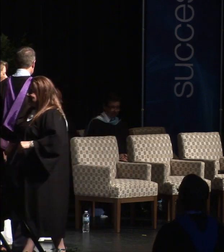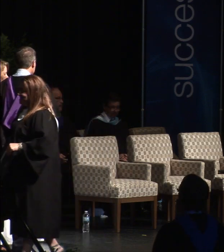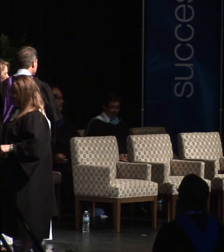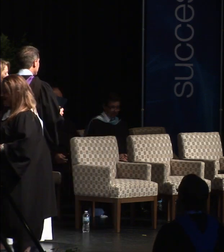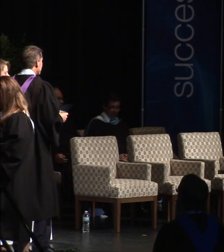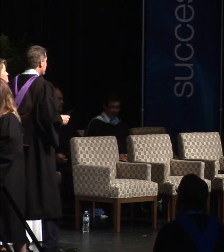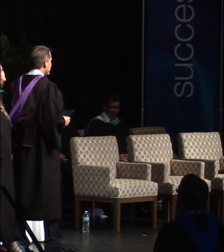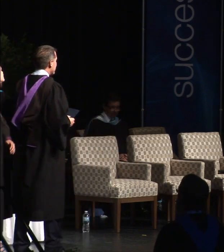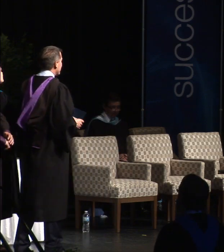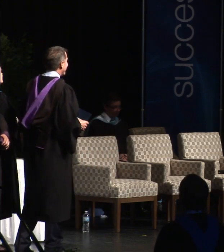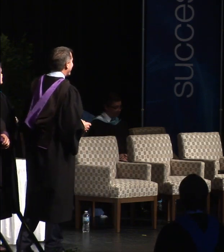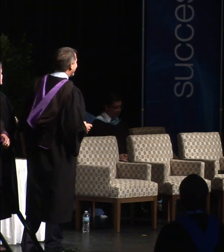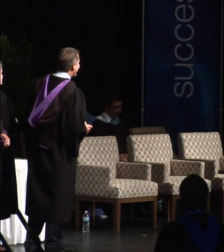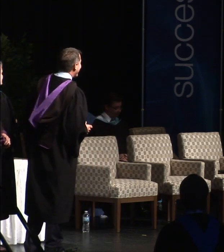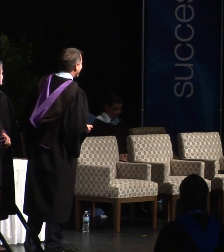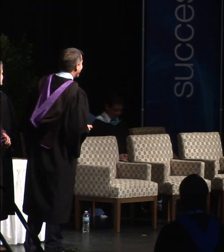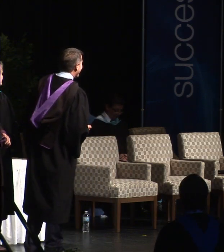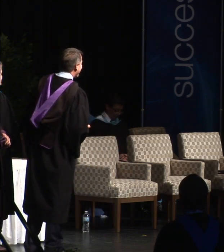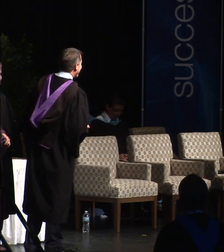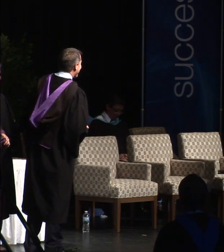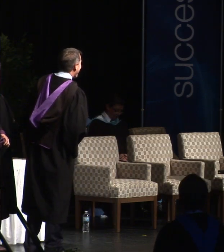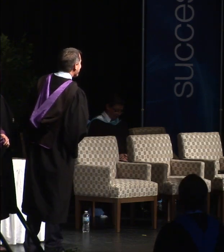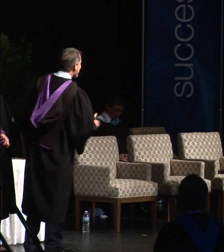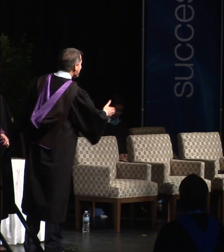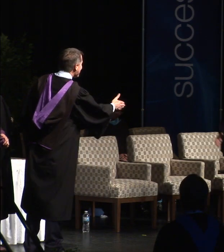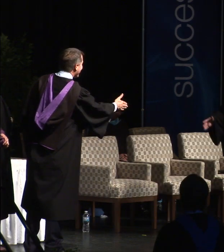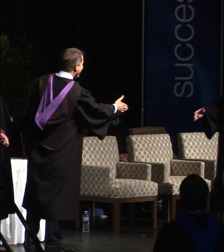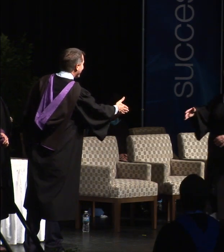Rose Marie McDonald, honors.